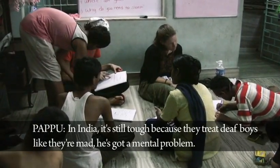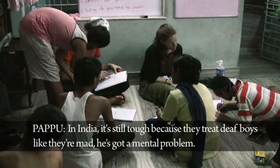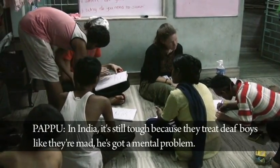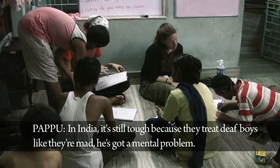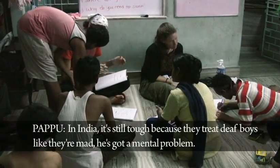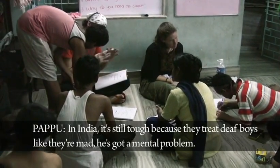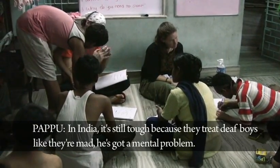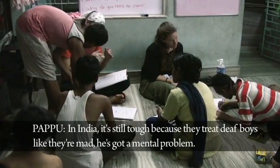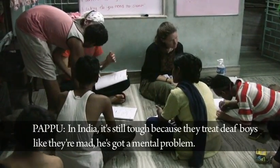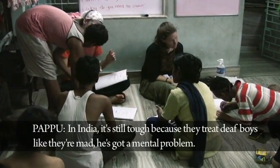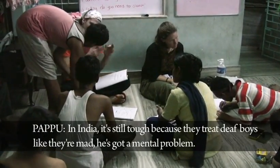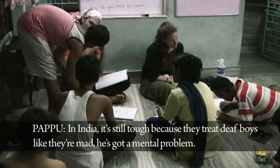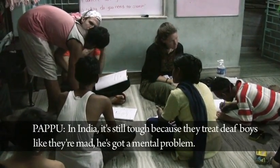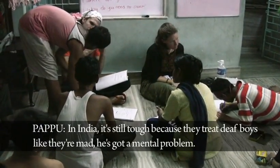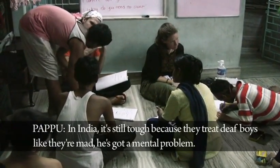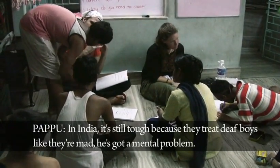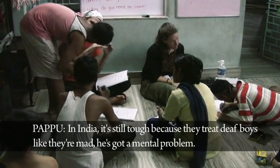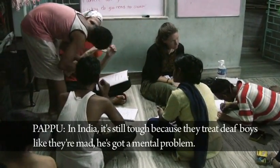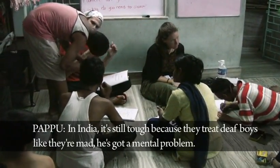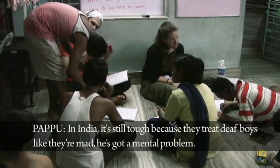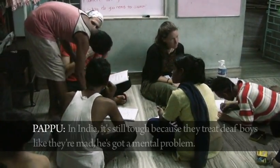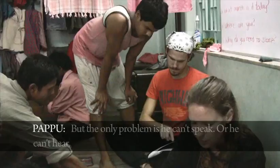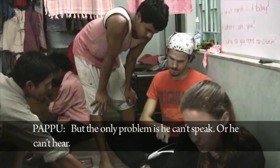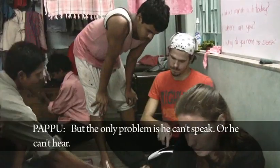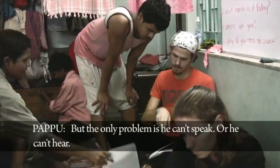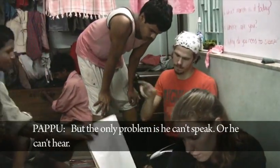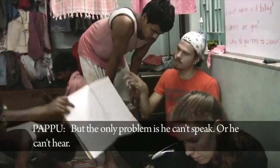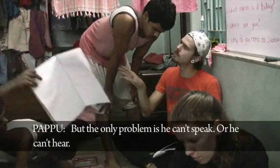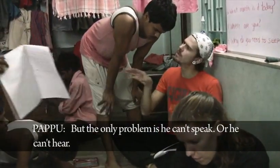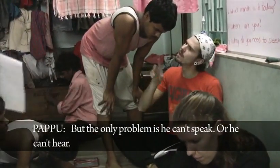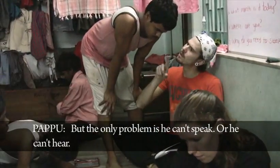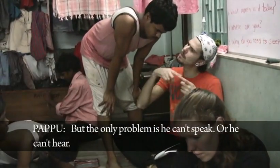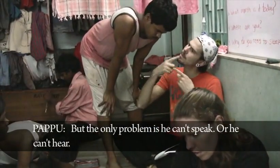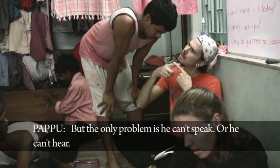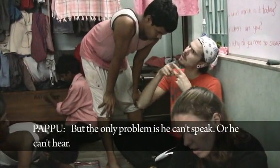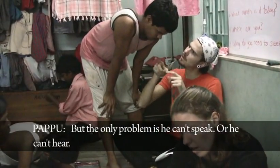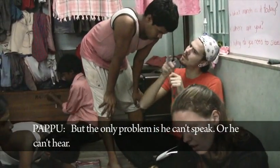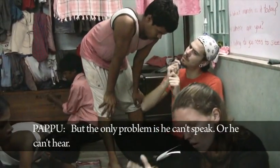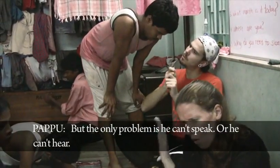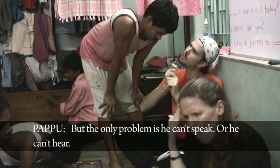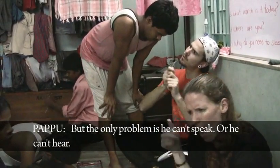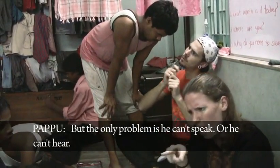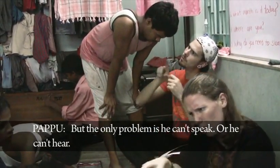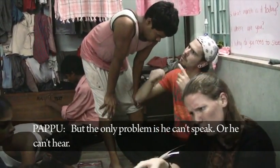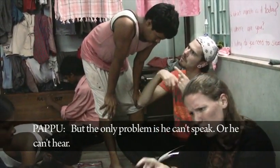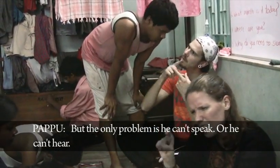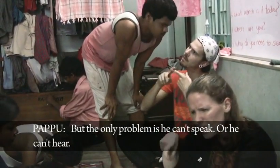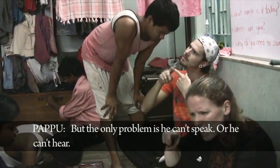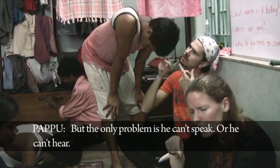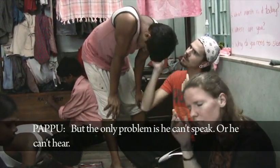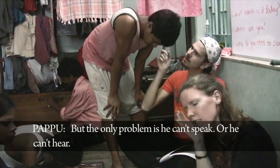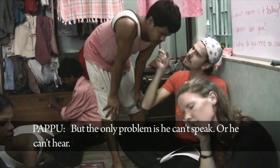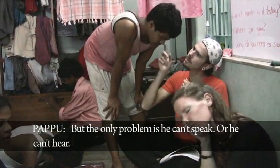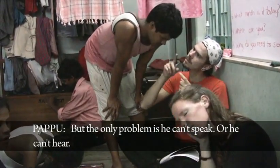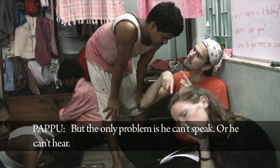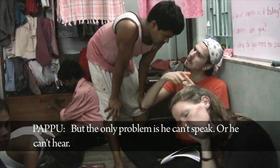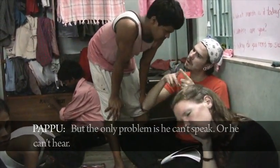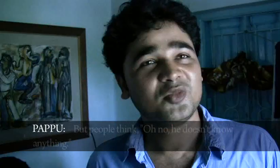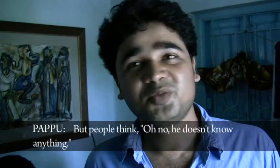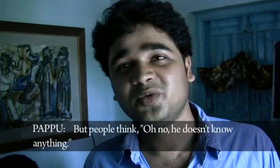he's mad. But he got a mental problem. But only the problem is he can't speak. Yeah. He can't hear. But people think, oh